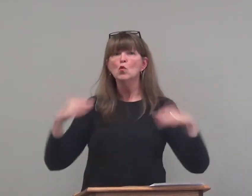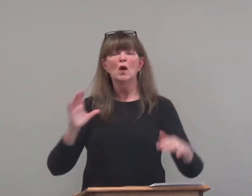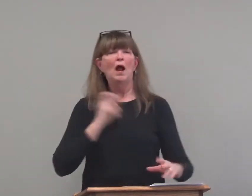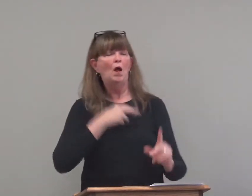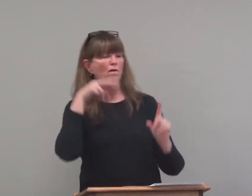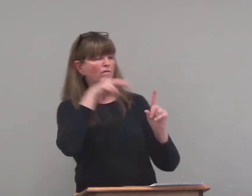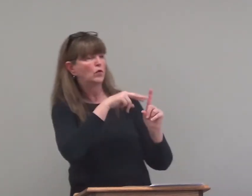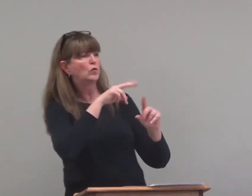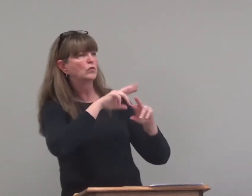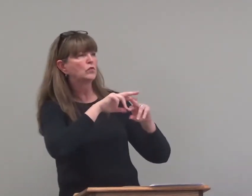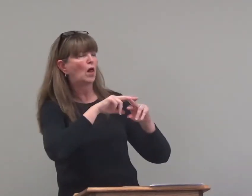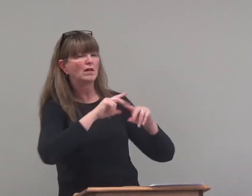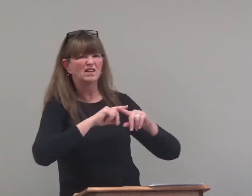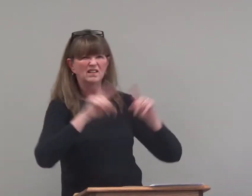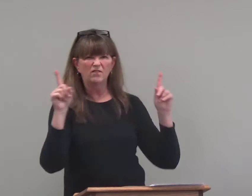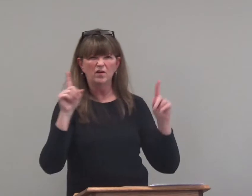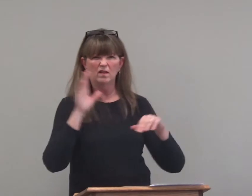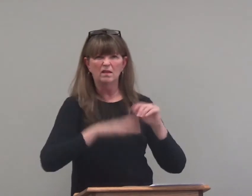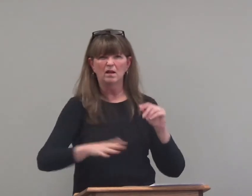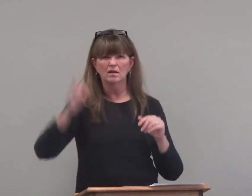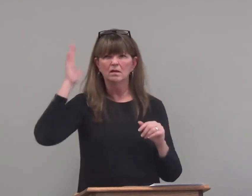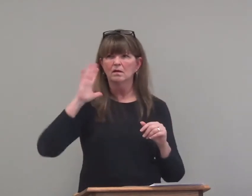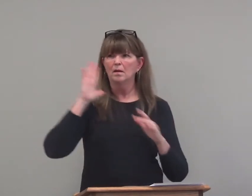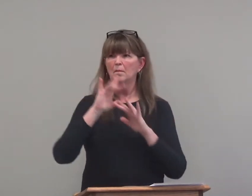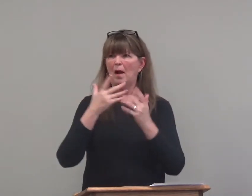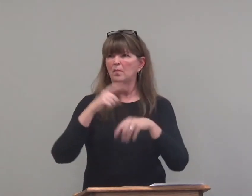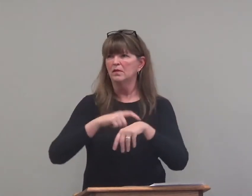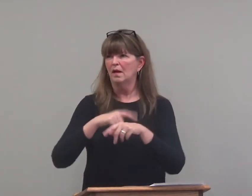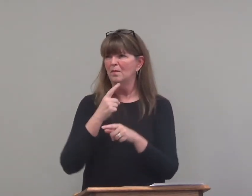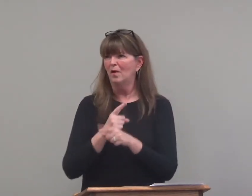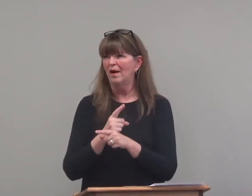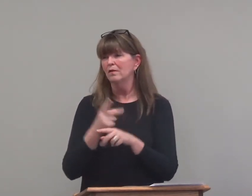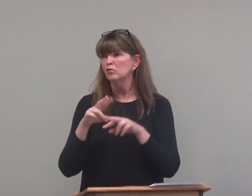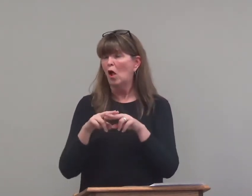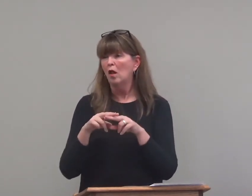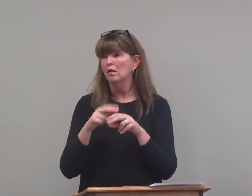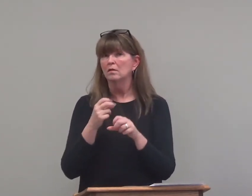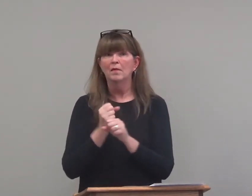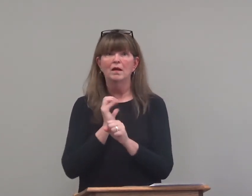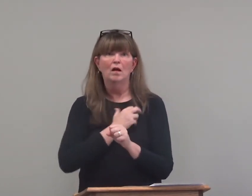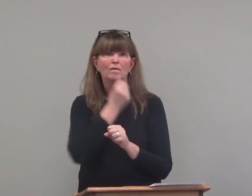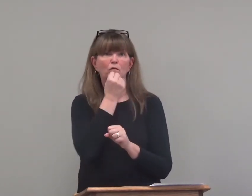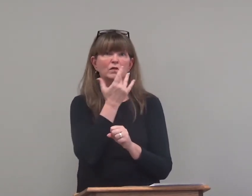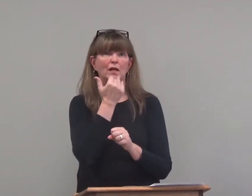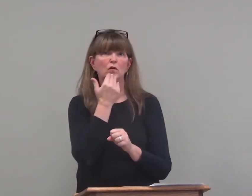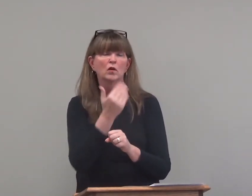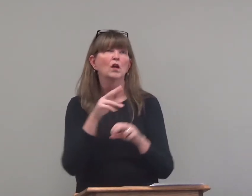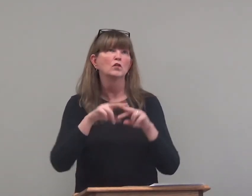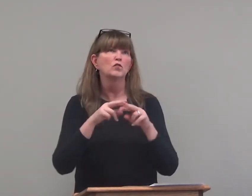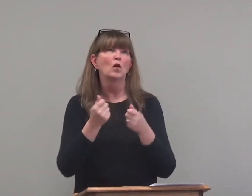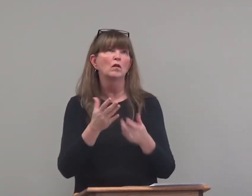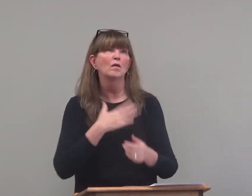responsible and incredibly valuable, because our perspective on salt has changed over the years. We think it